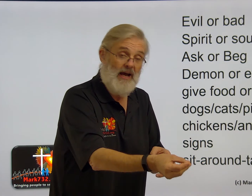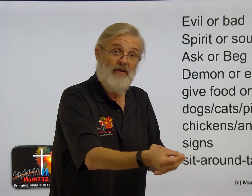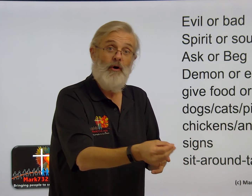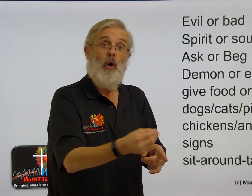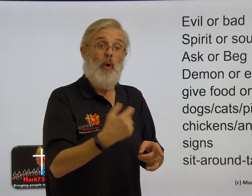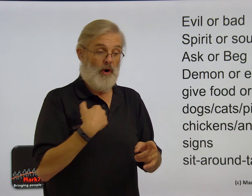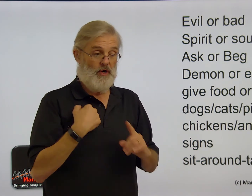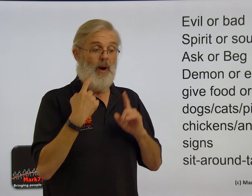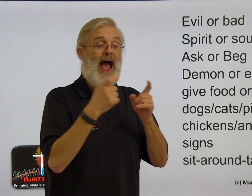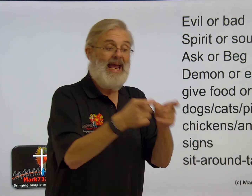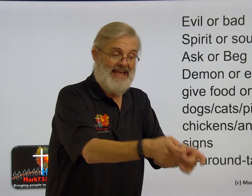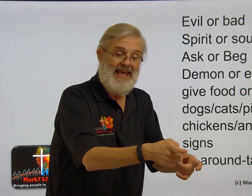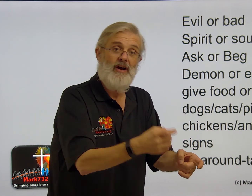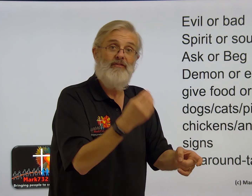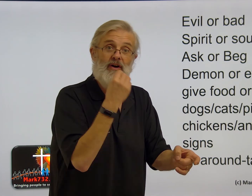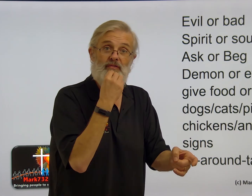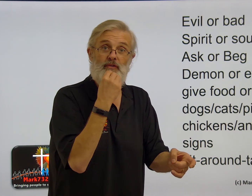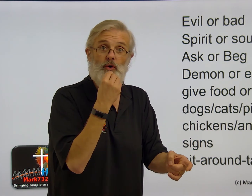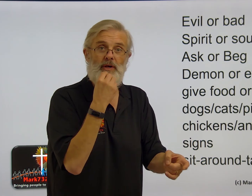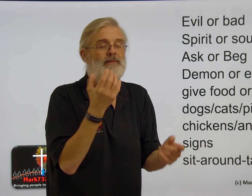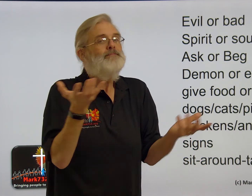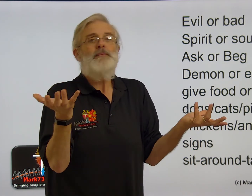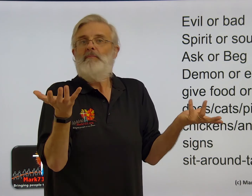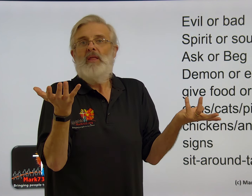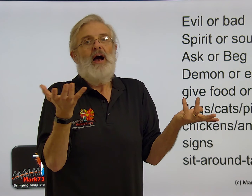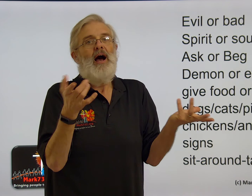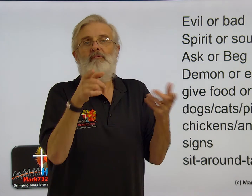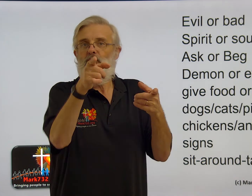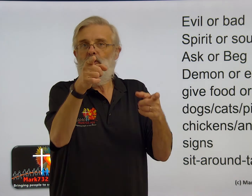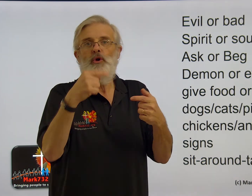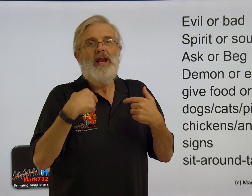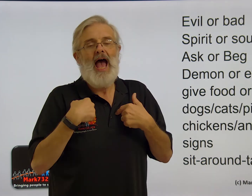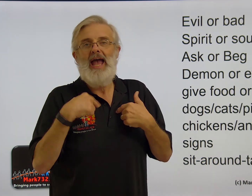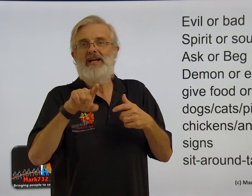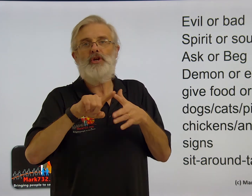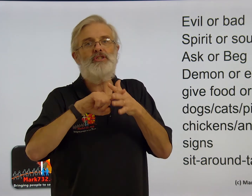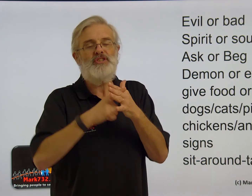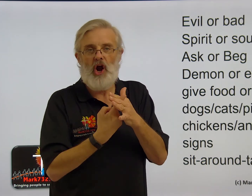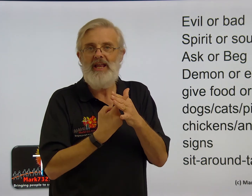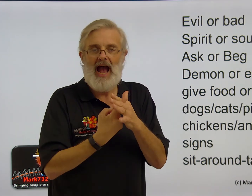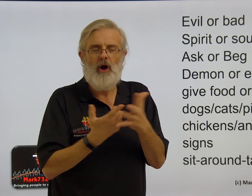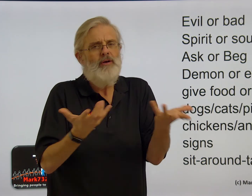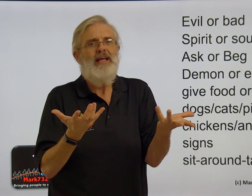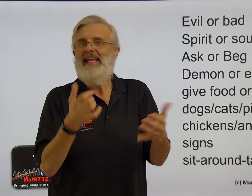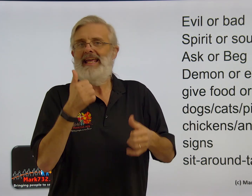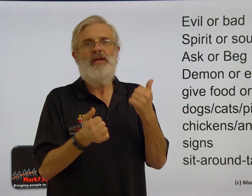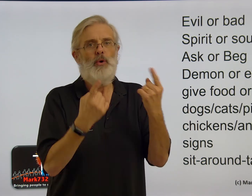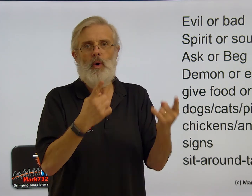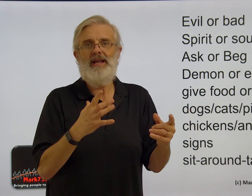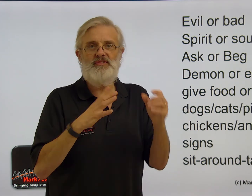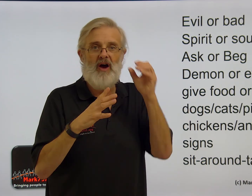or do I give food for you and I as you're starting out either one is fine